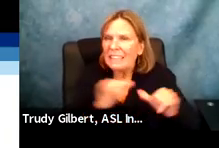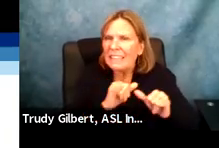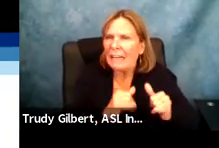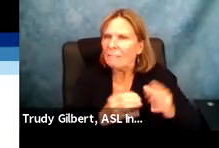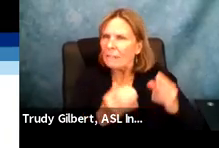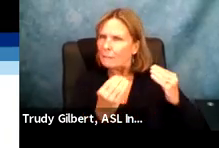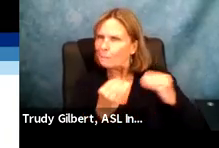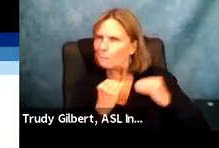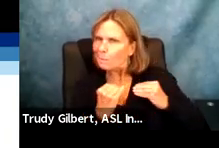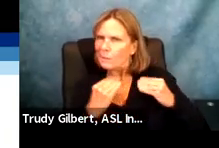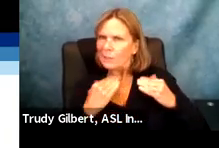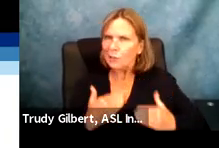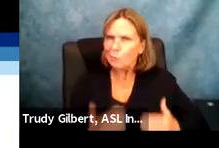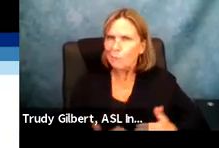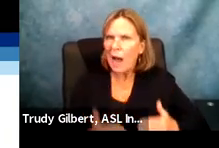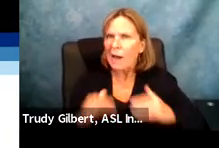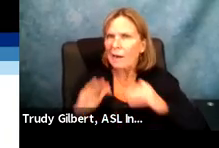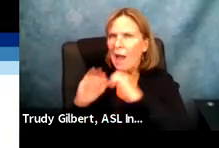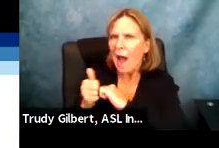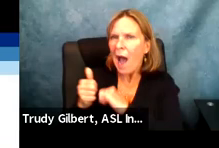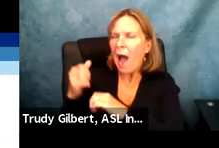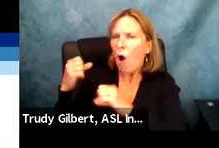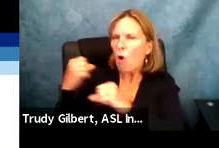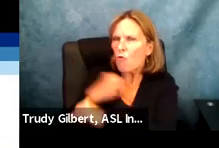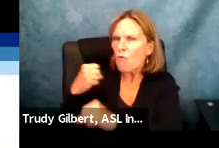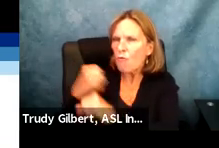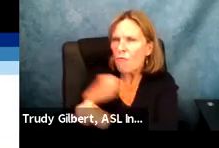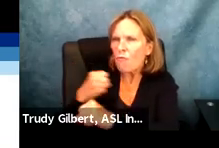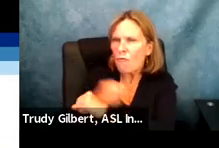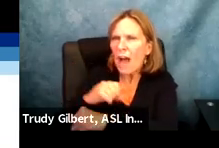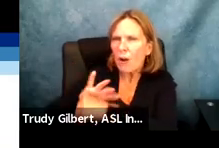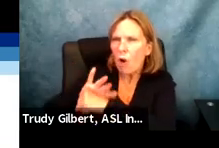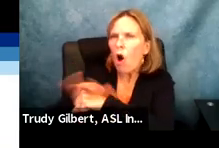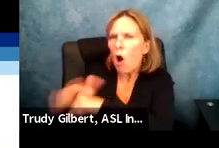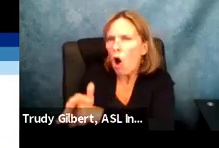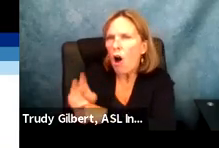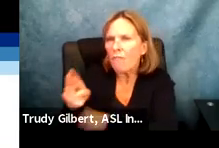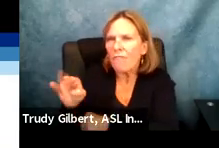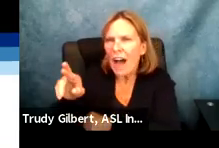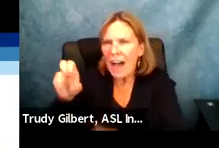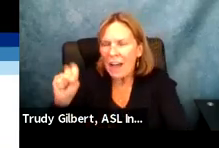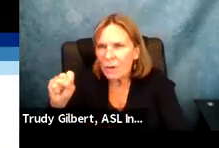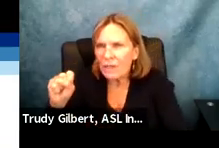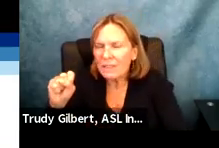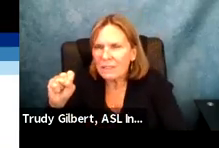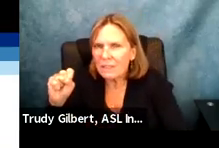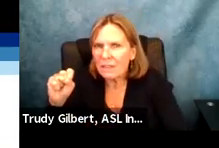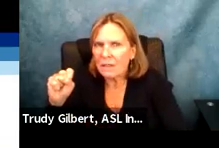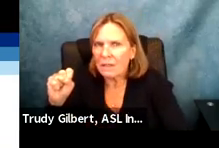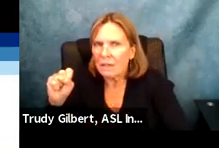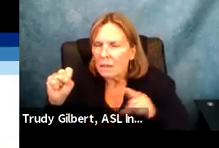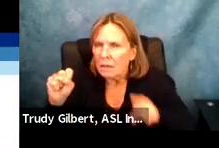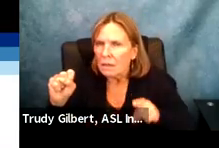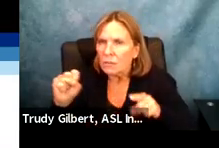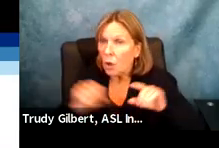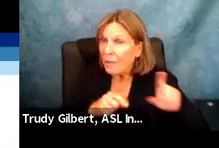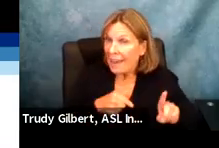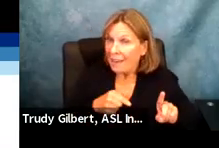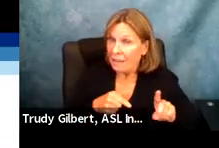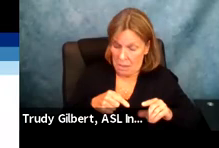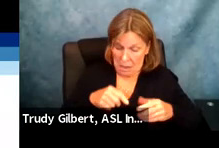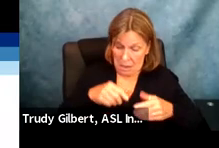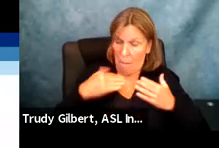to create this spike protein. Your body then, your immune system then learns it, understands